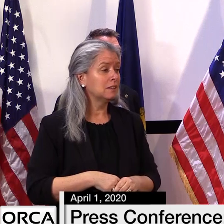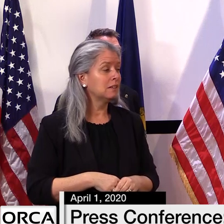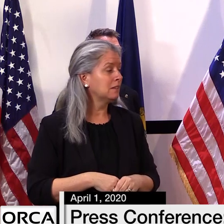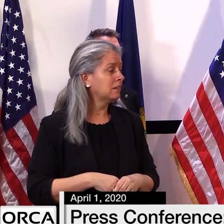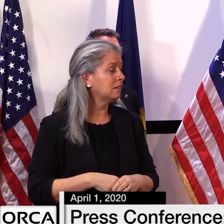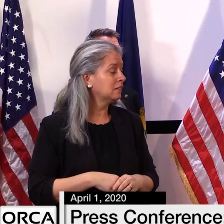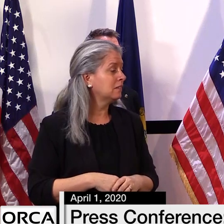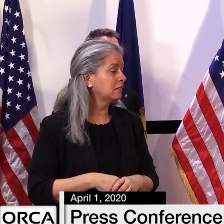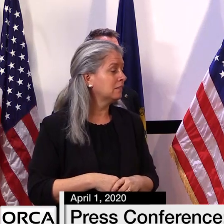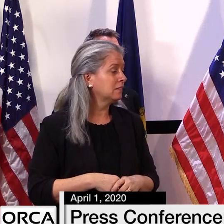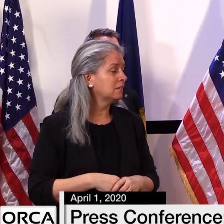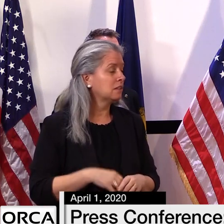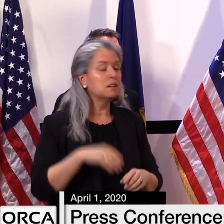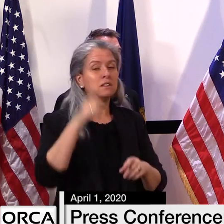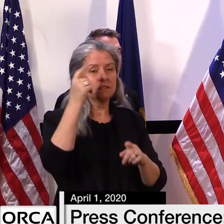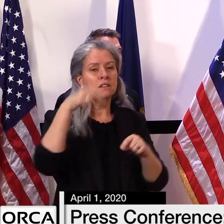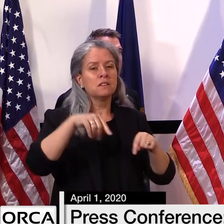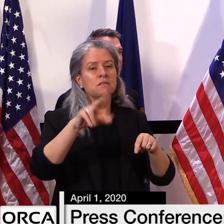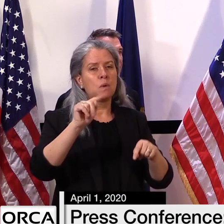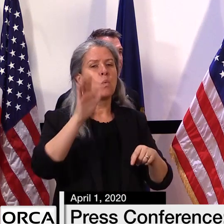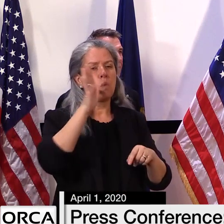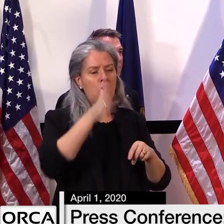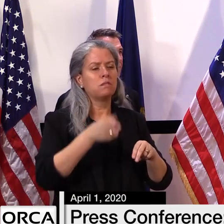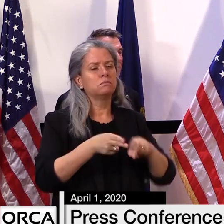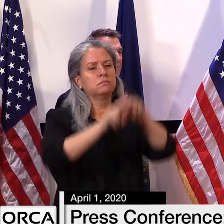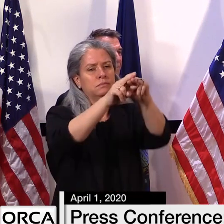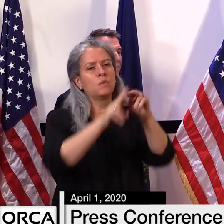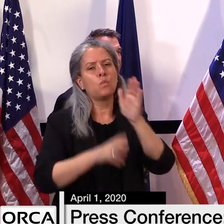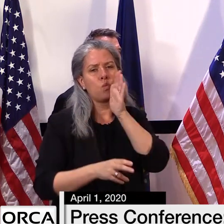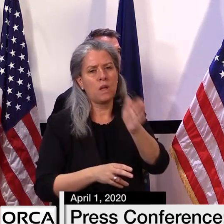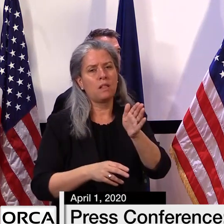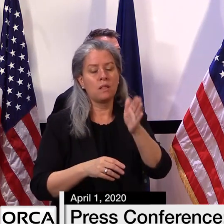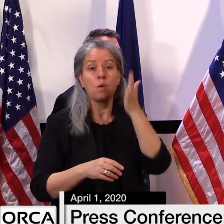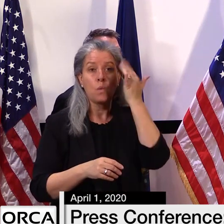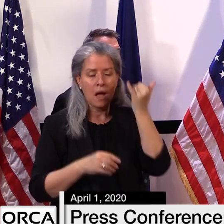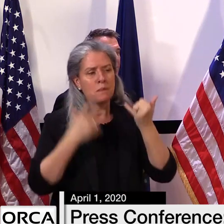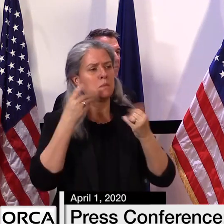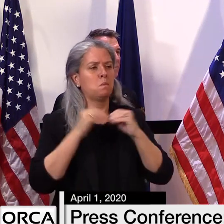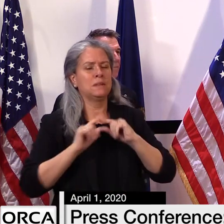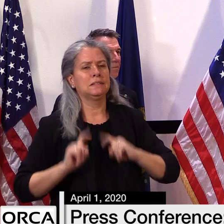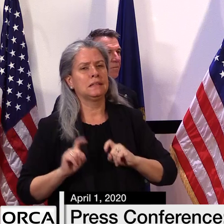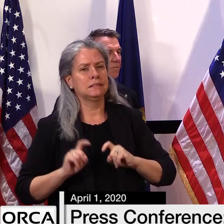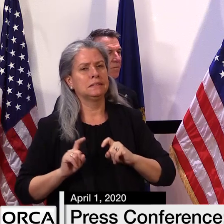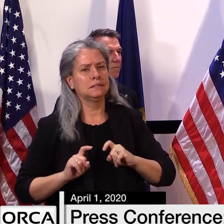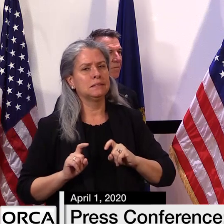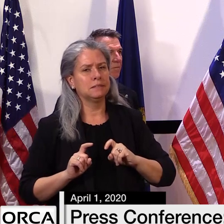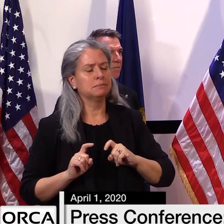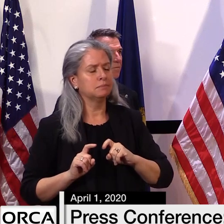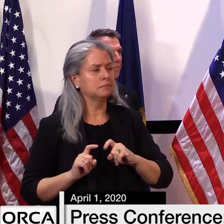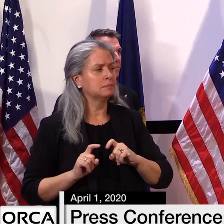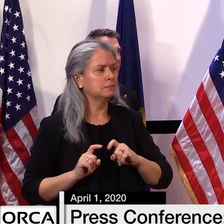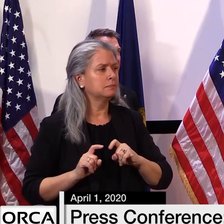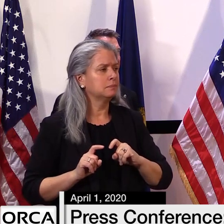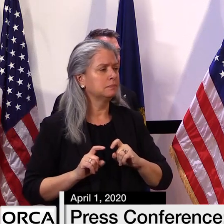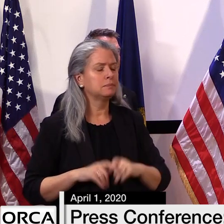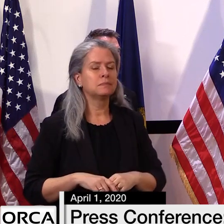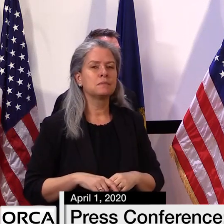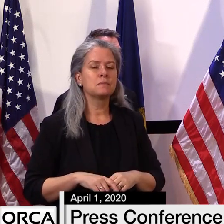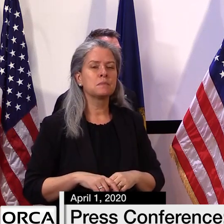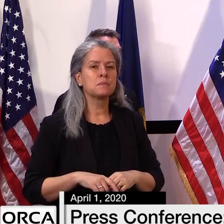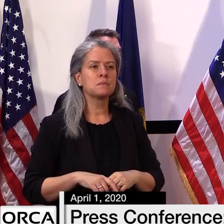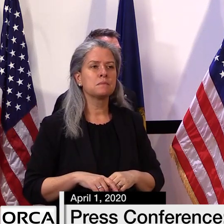You know, we're going to see more cases in Vermont right now because we're doing more testing. But We're not